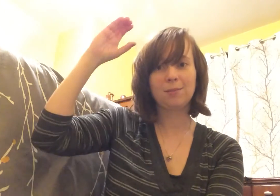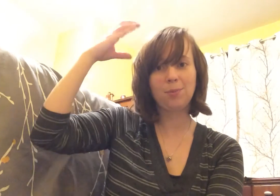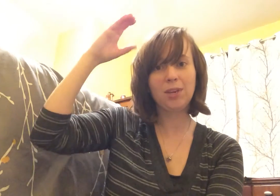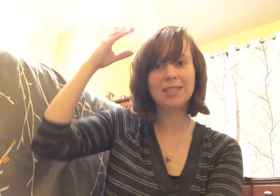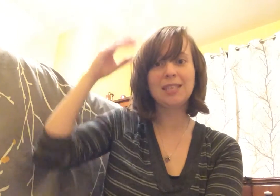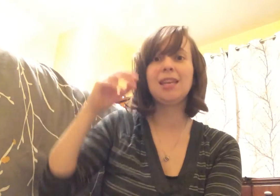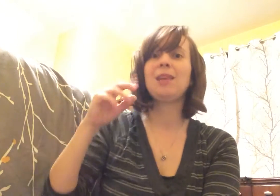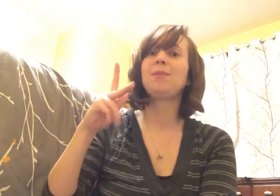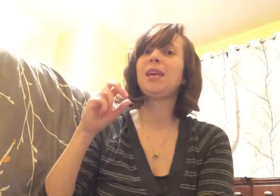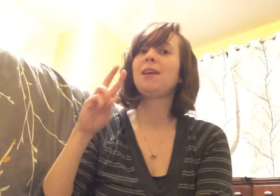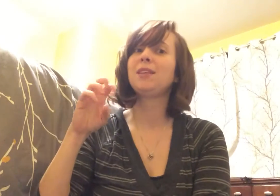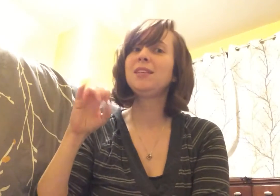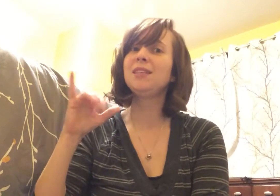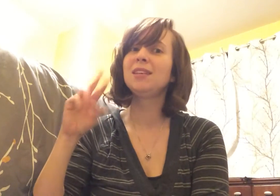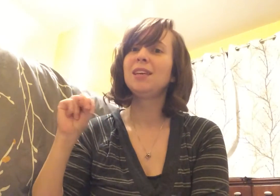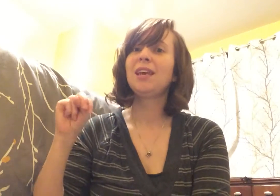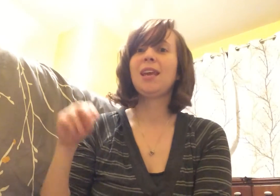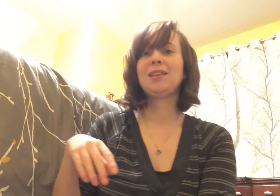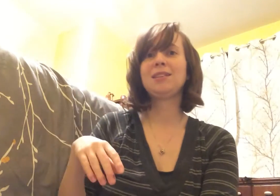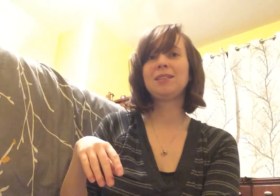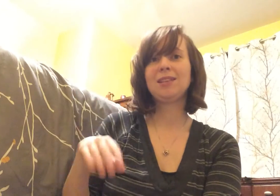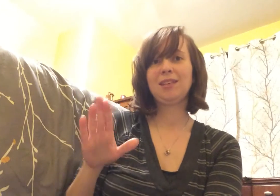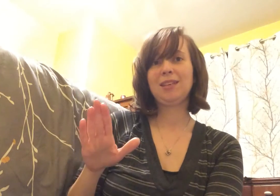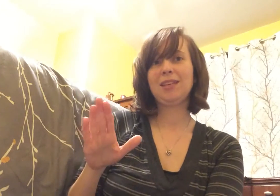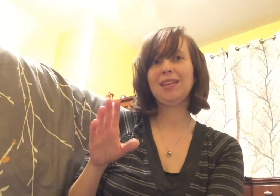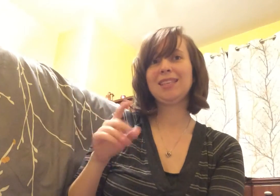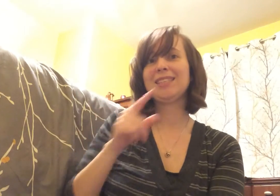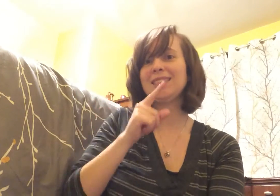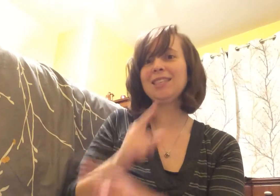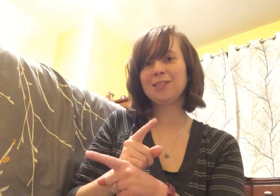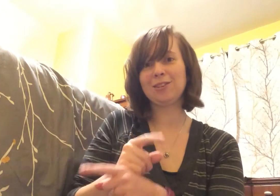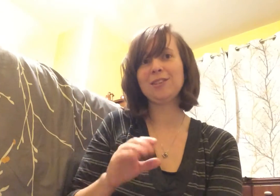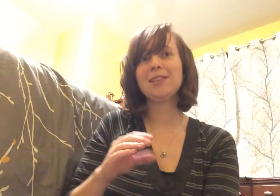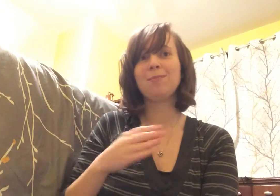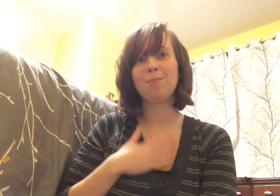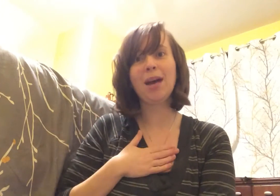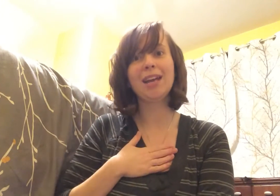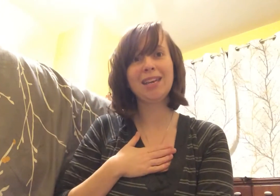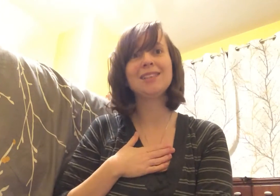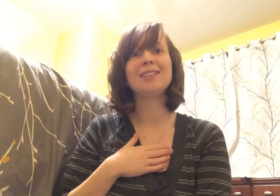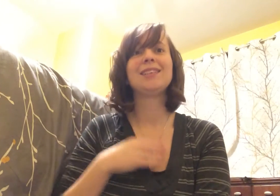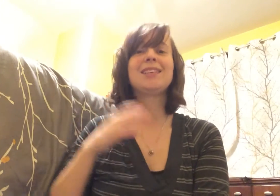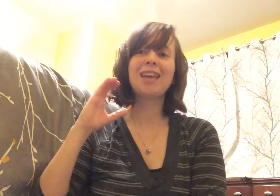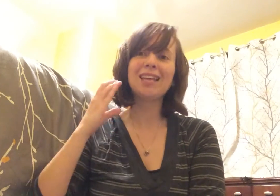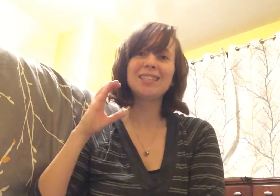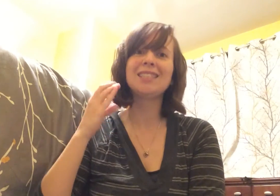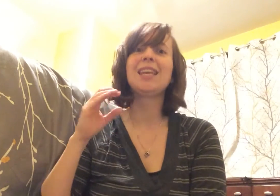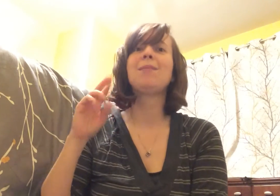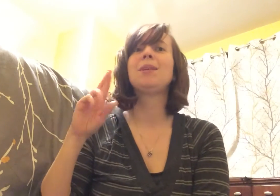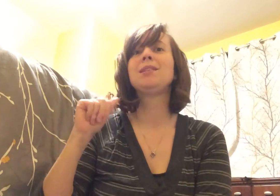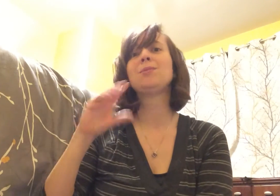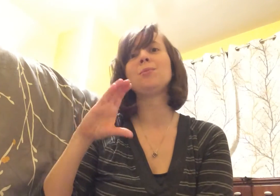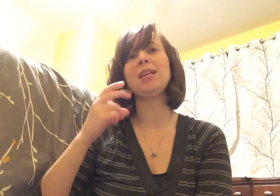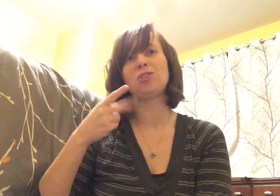boy cousin named Kevin, and his sister, my cousin's name is